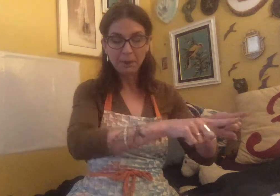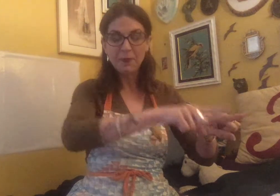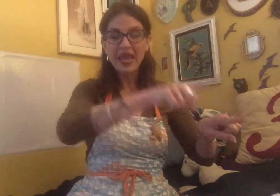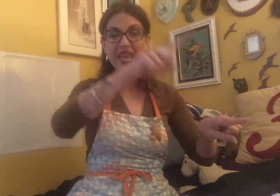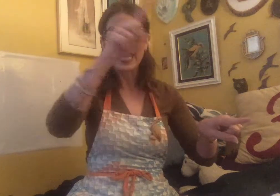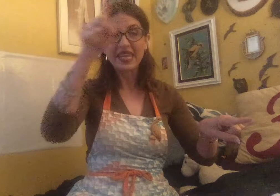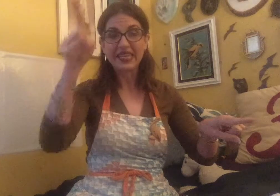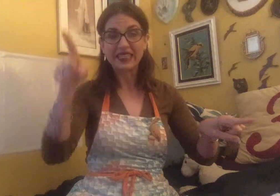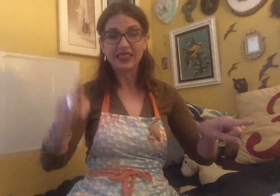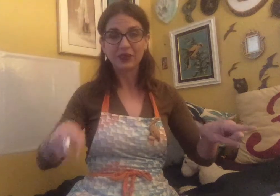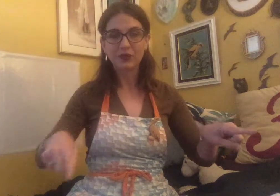Main.